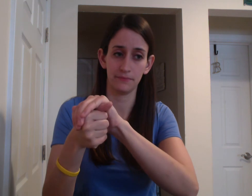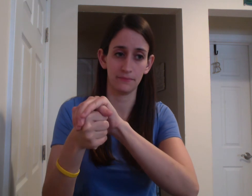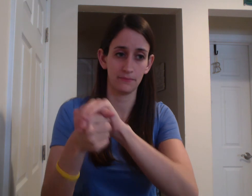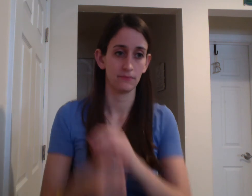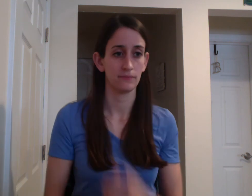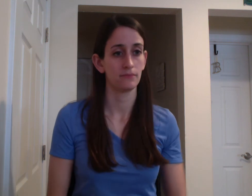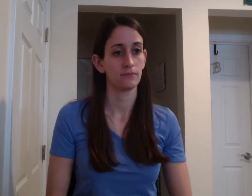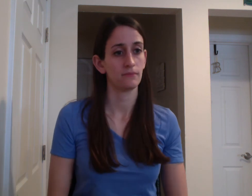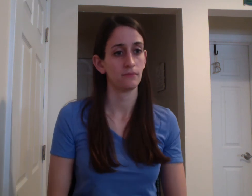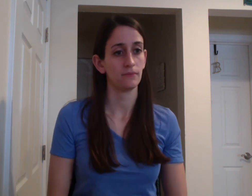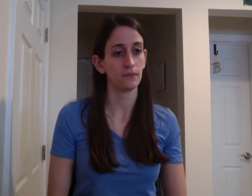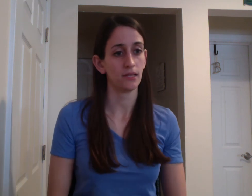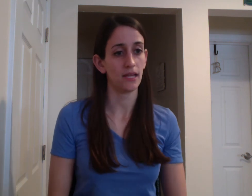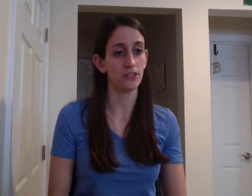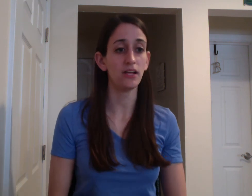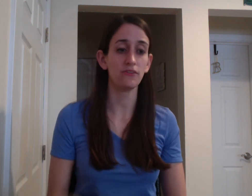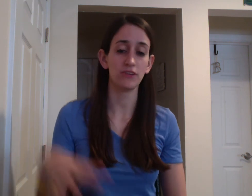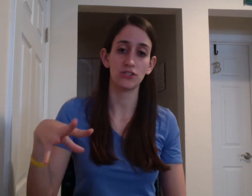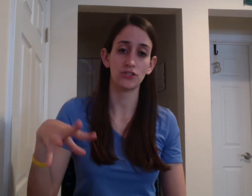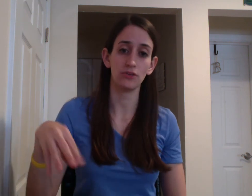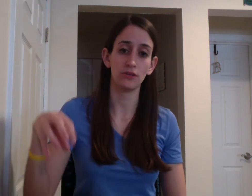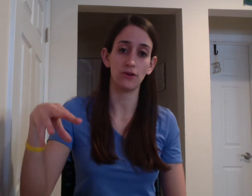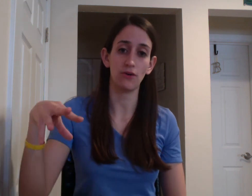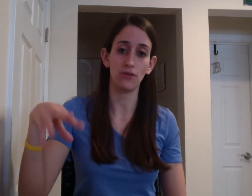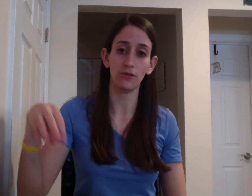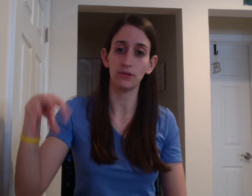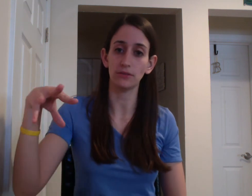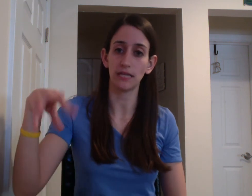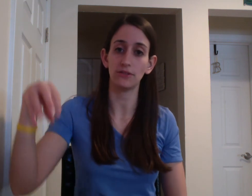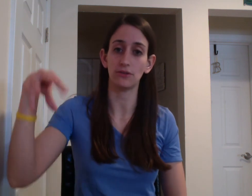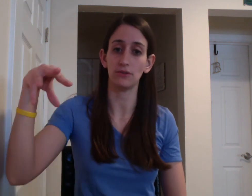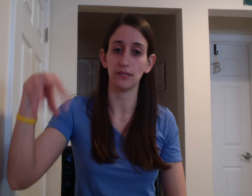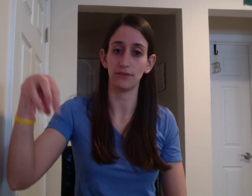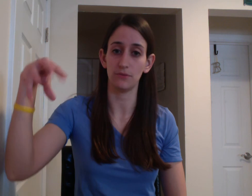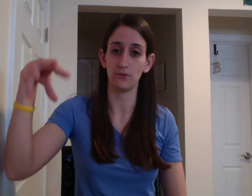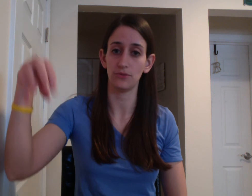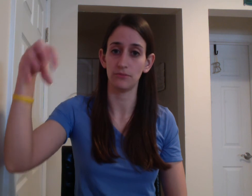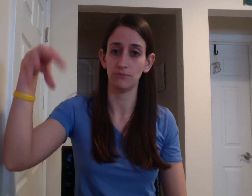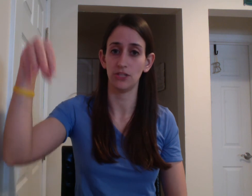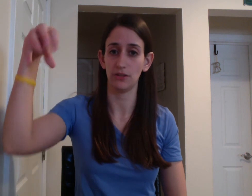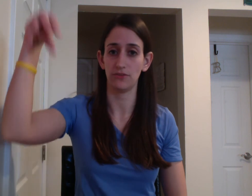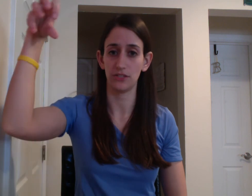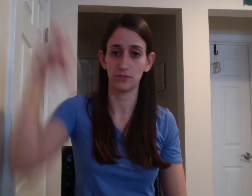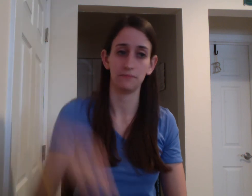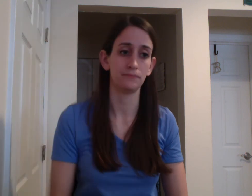And a jellyfish, this should look like all the little tentacles as it moves. jellyfish.